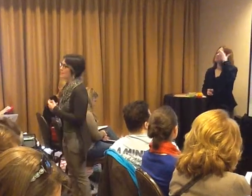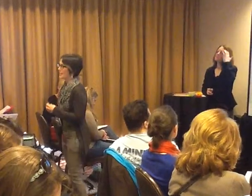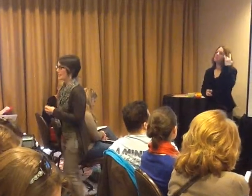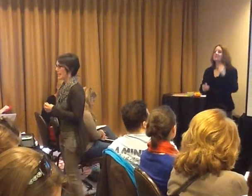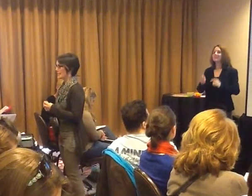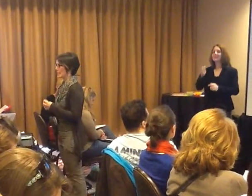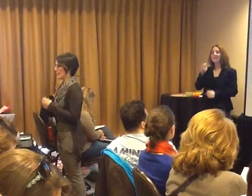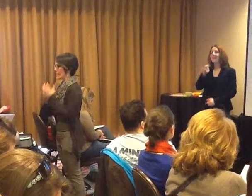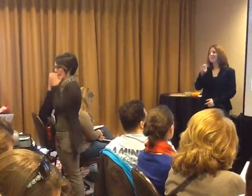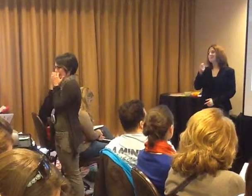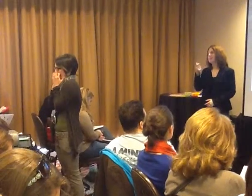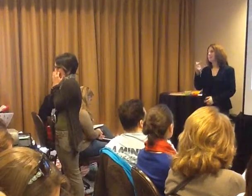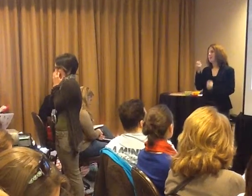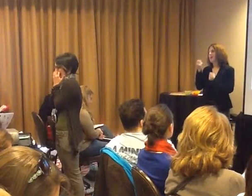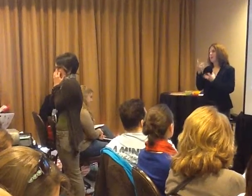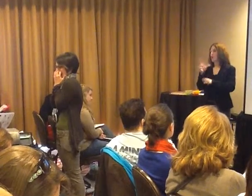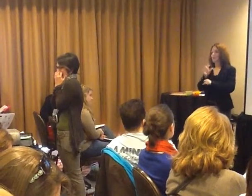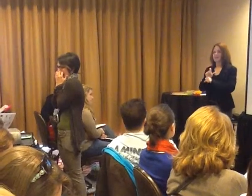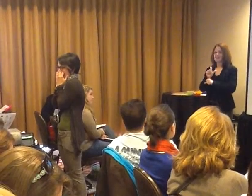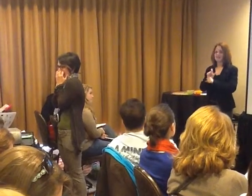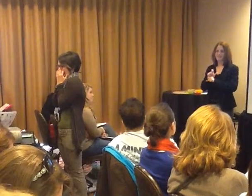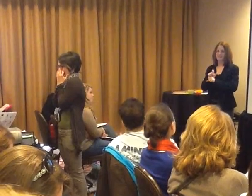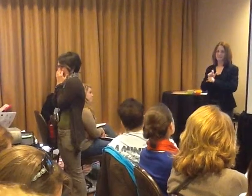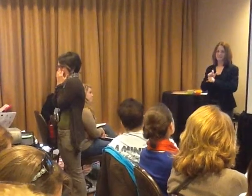Eliminate multitasking.